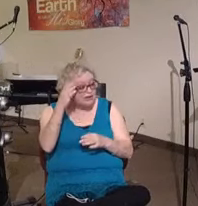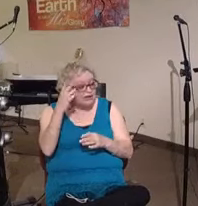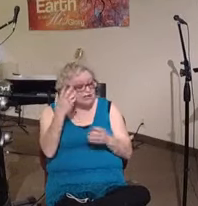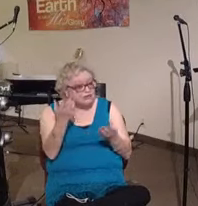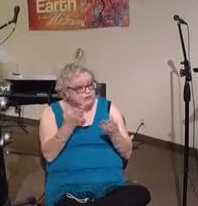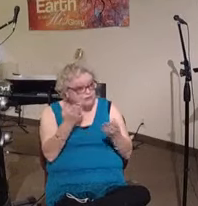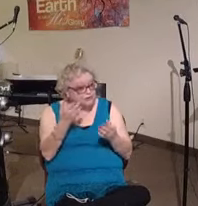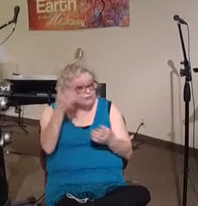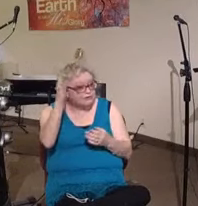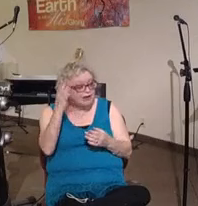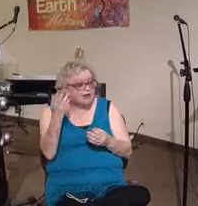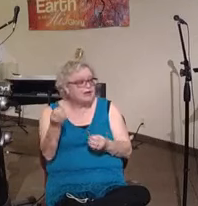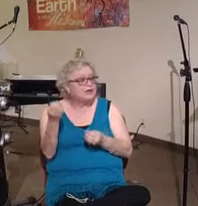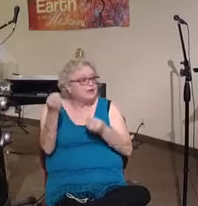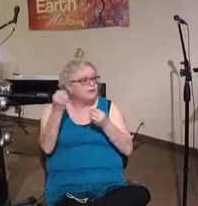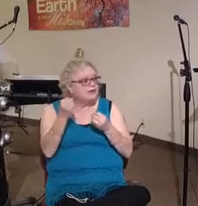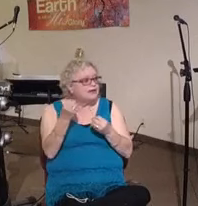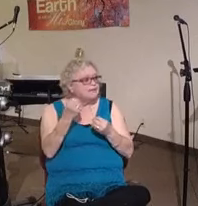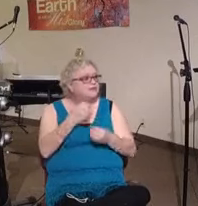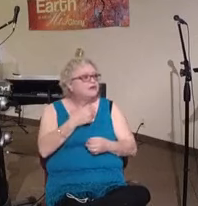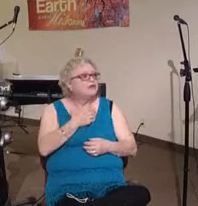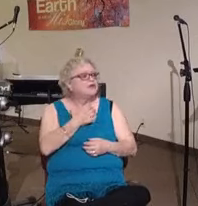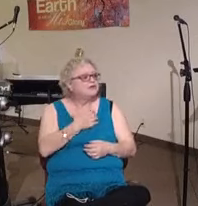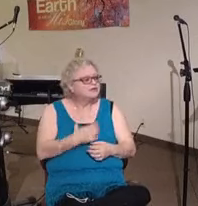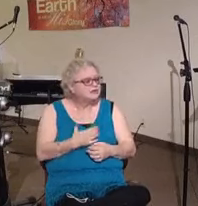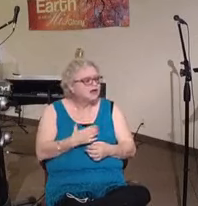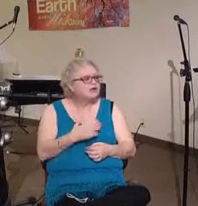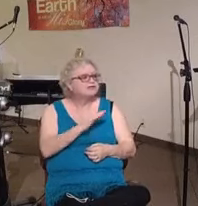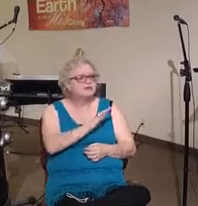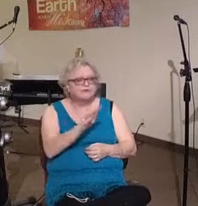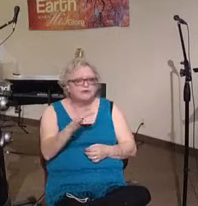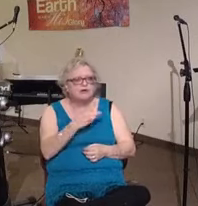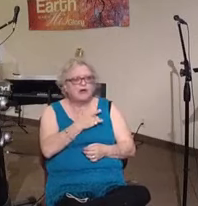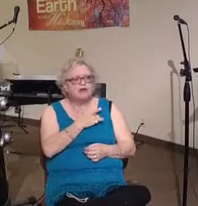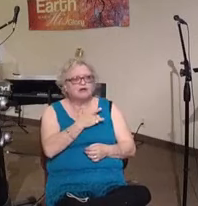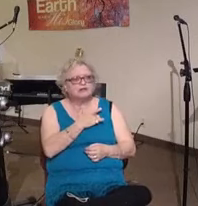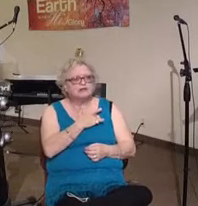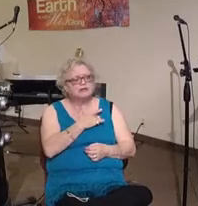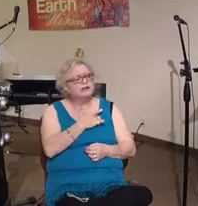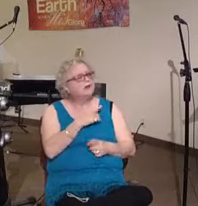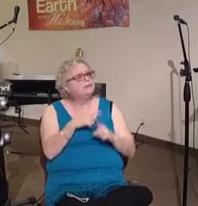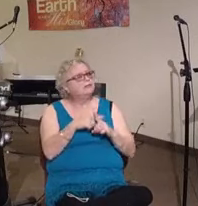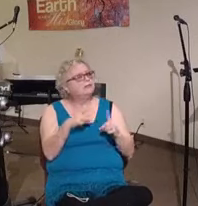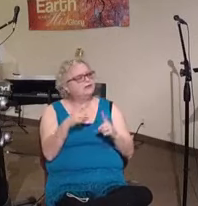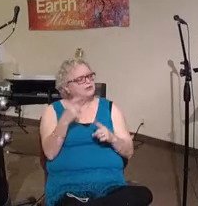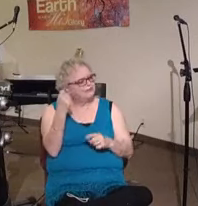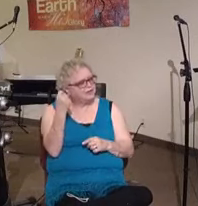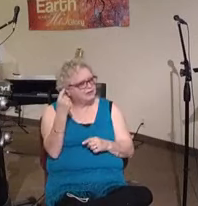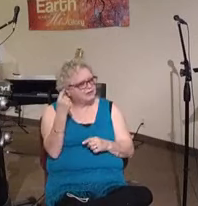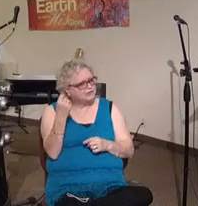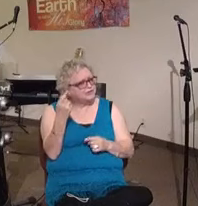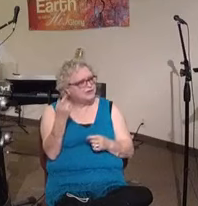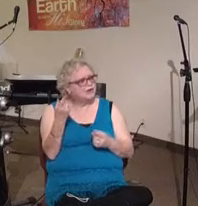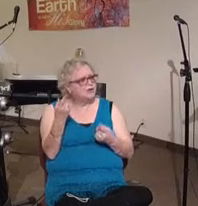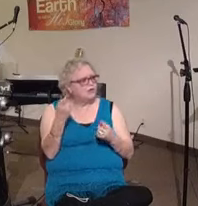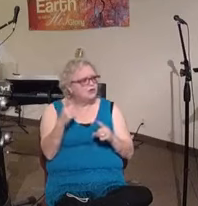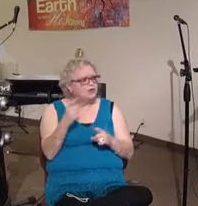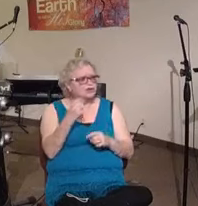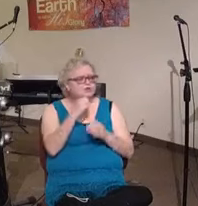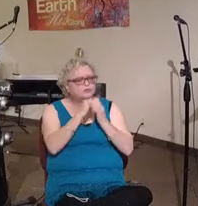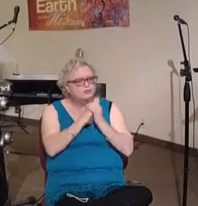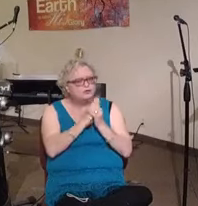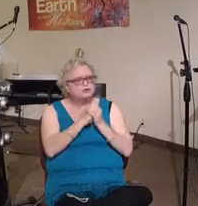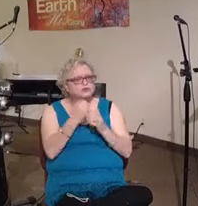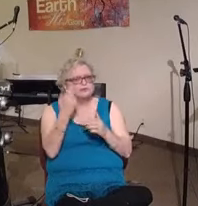serve him, he's going to give you the desires of your heart. But you have to understand, when you worship him and when you serve